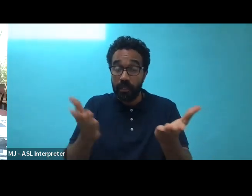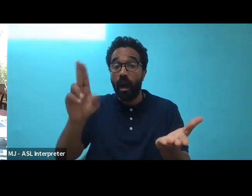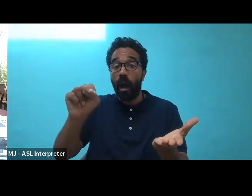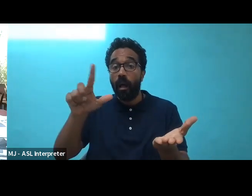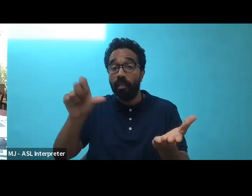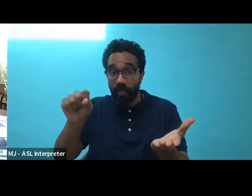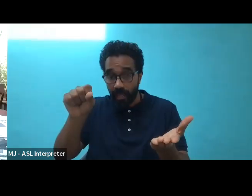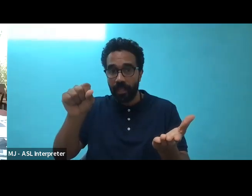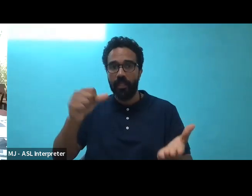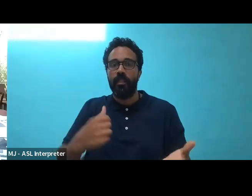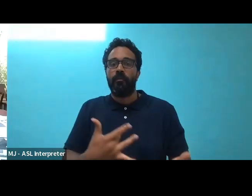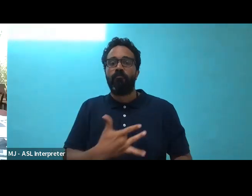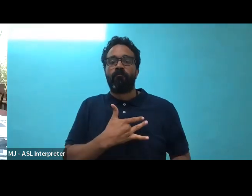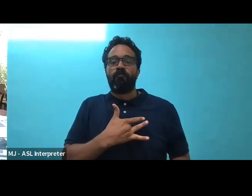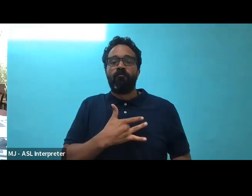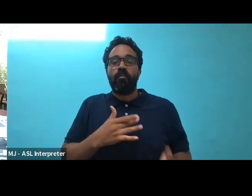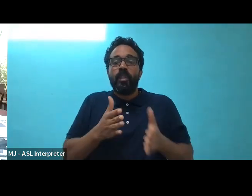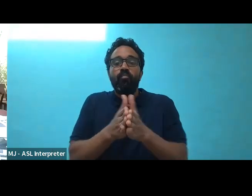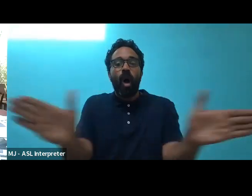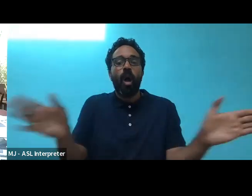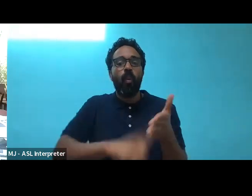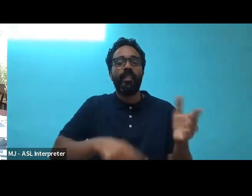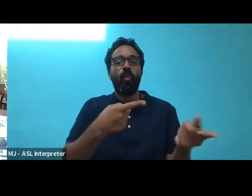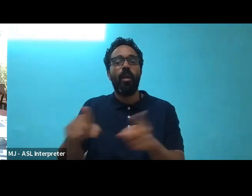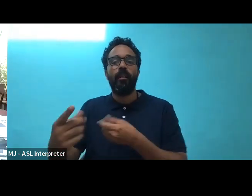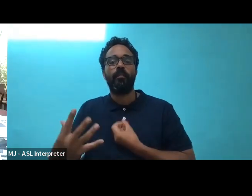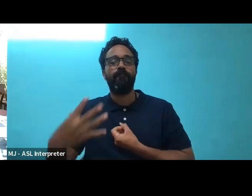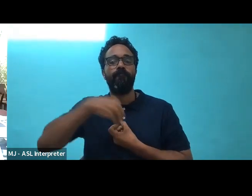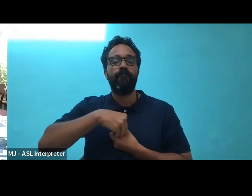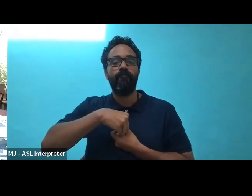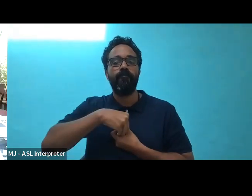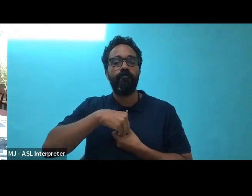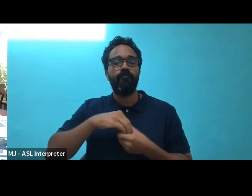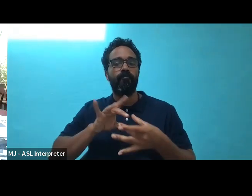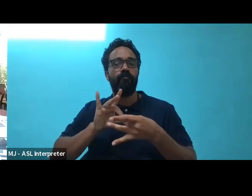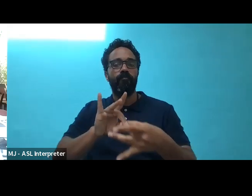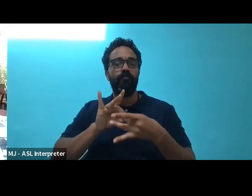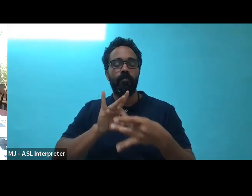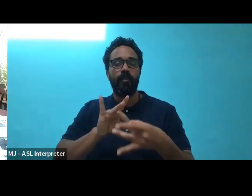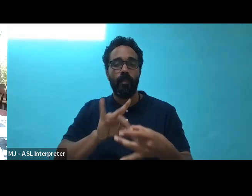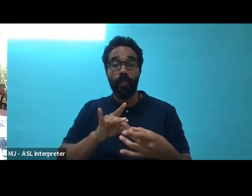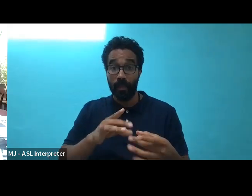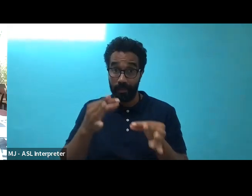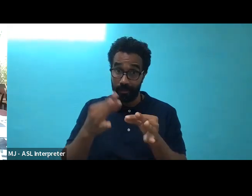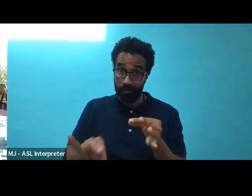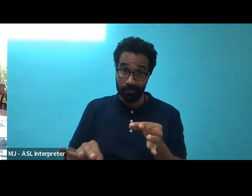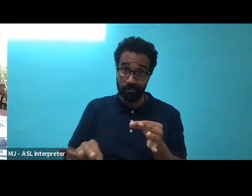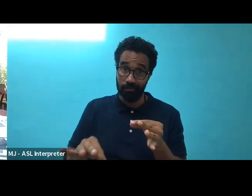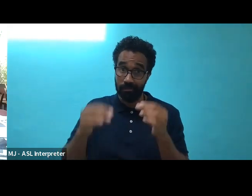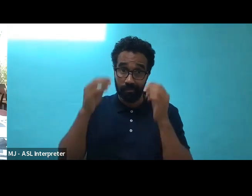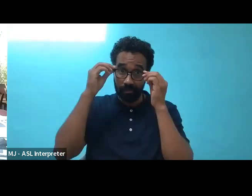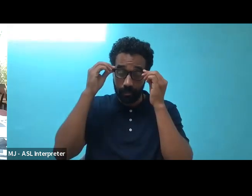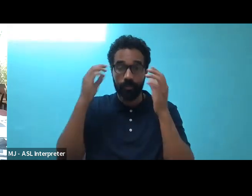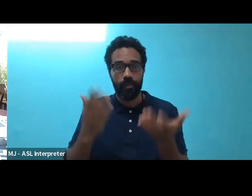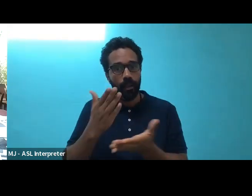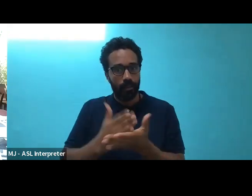broader community. It's not simple work at all. Some of the things this committee has done is,